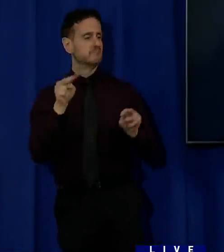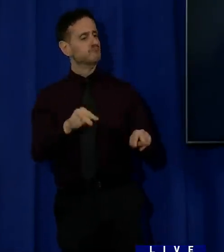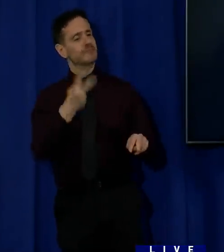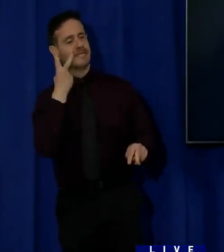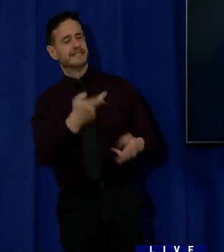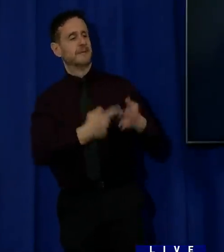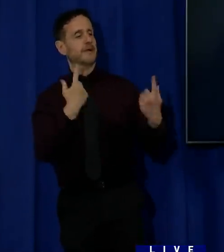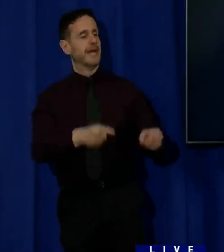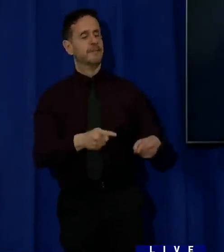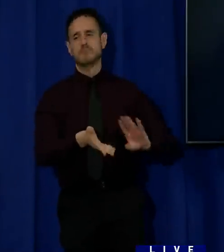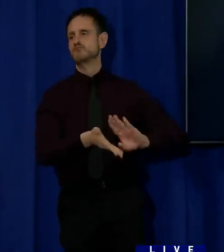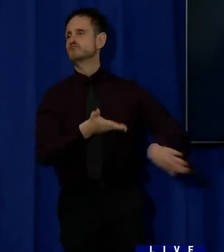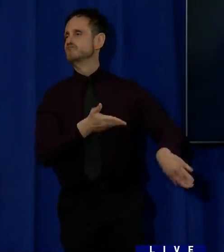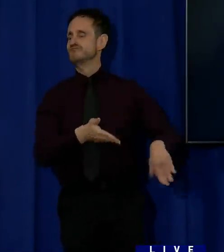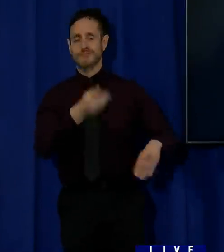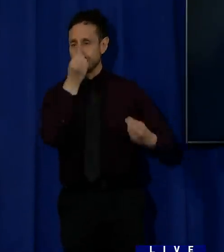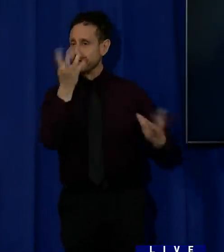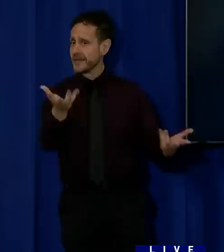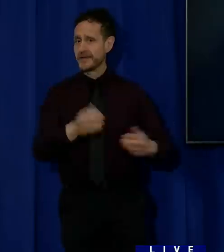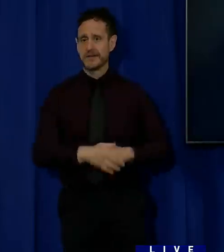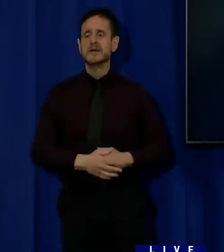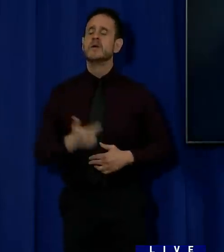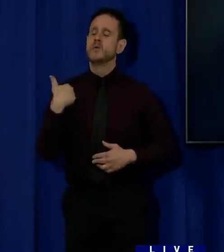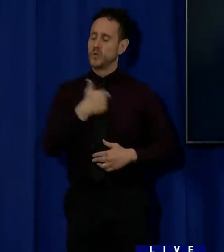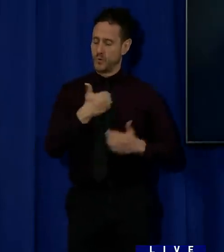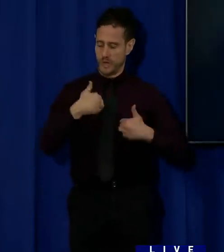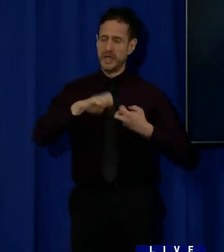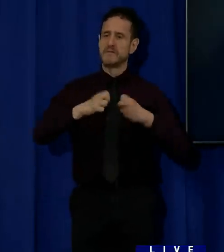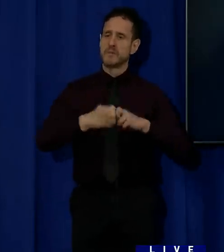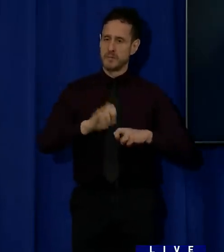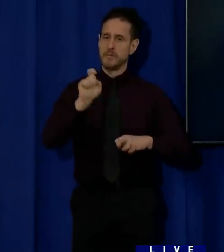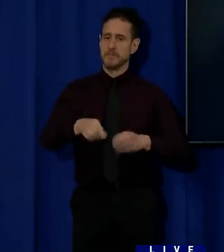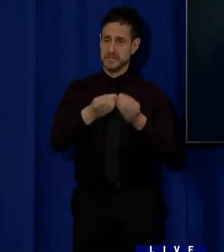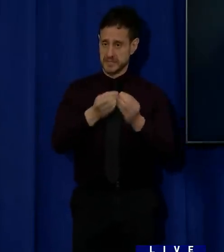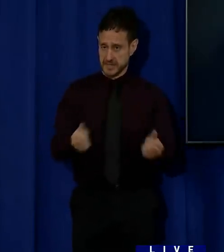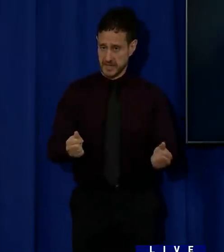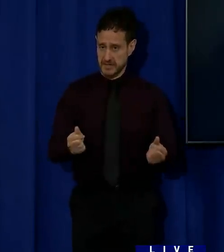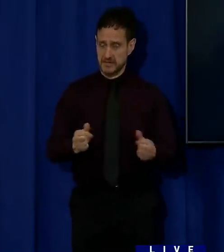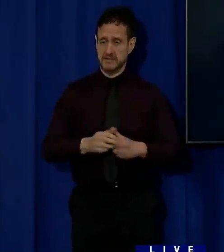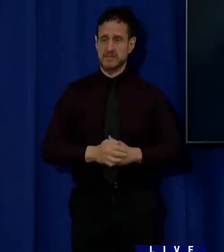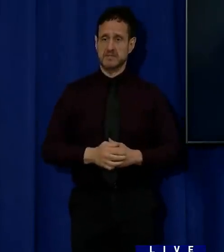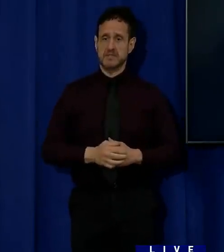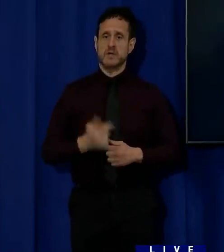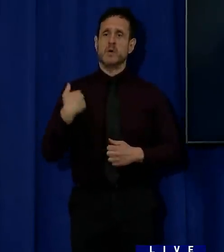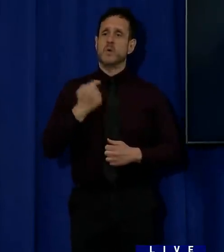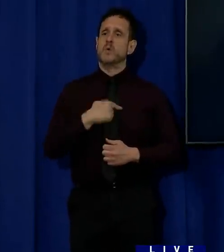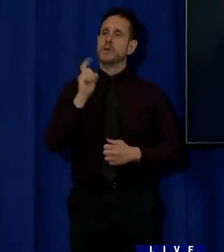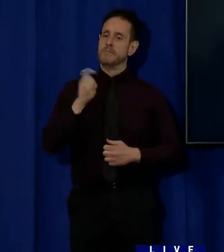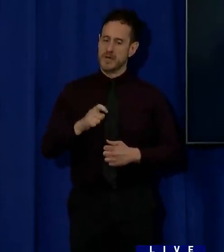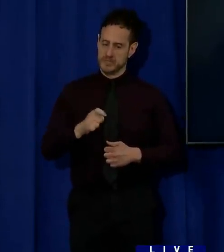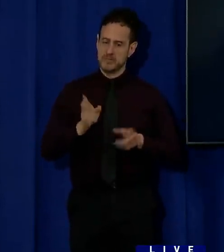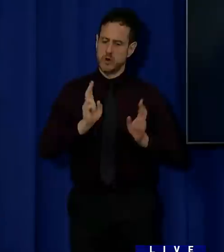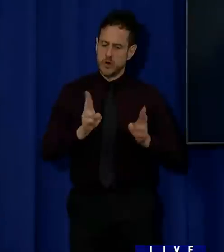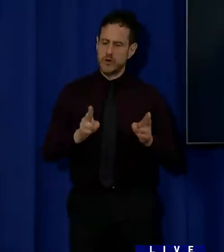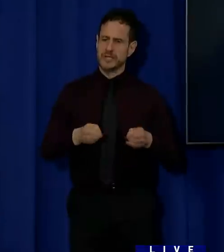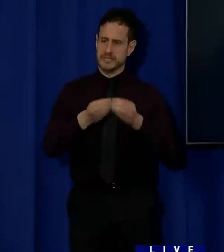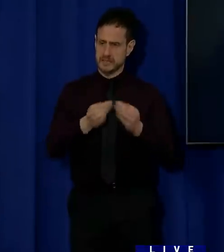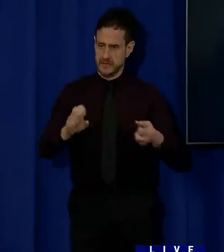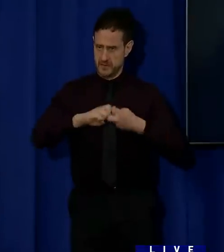We got a problem that we have to solve with all degree of urgency.